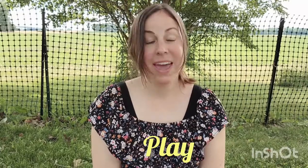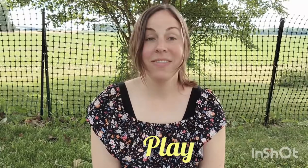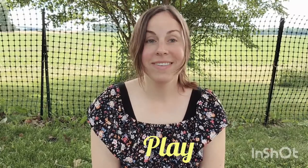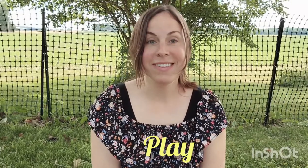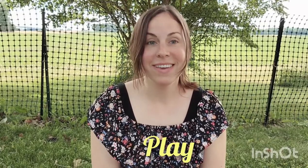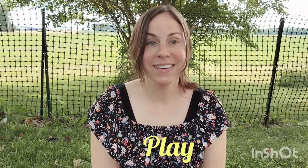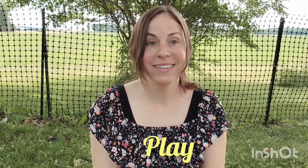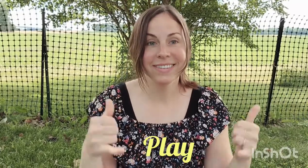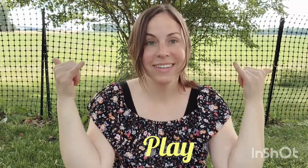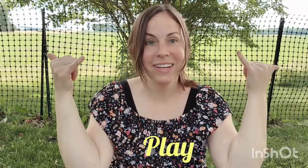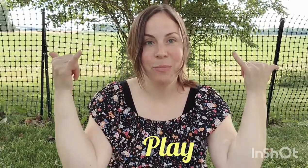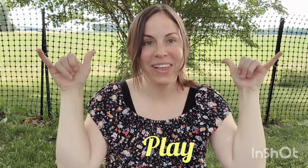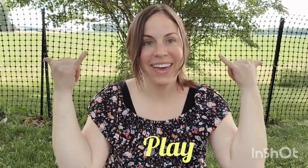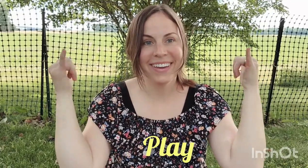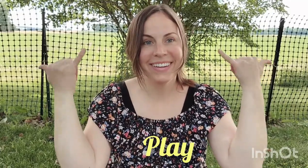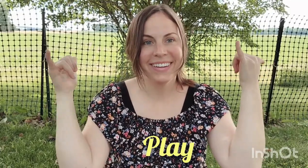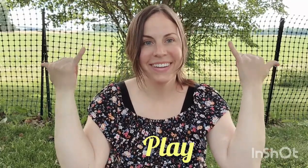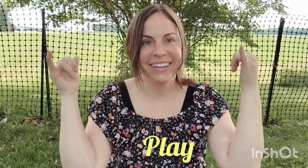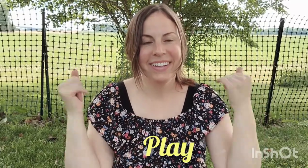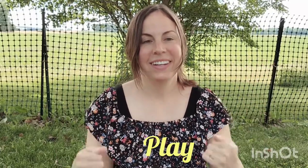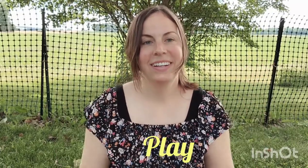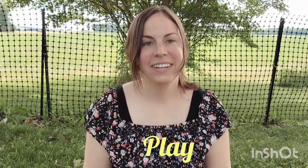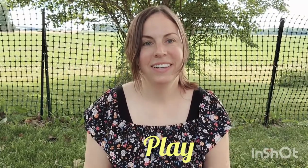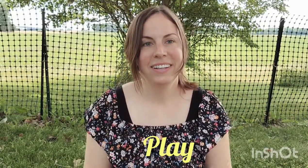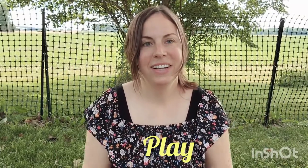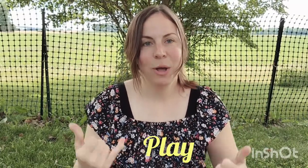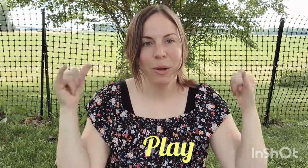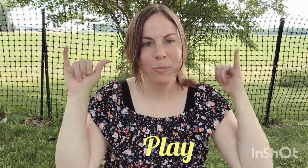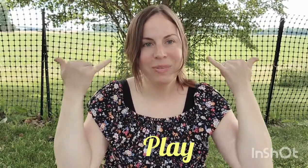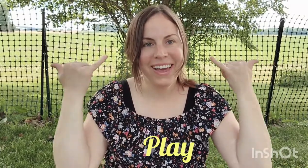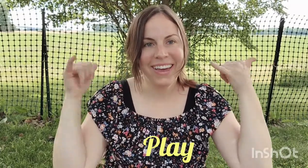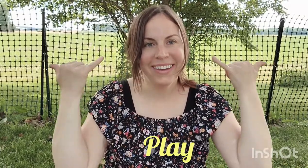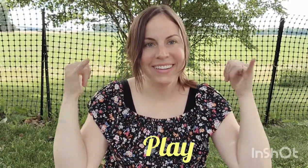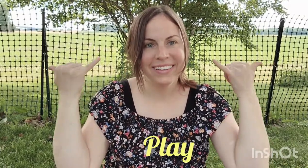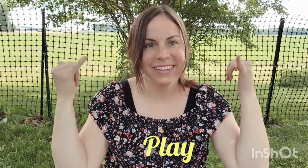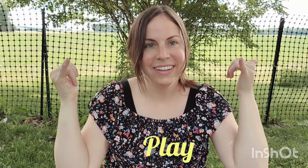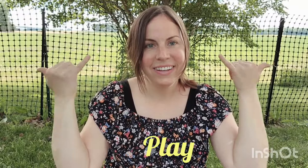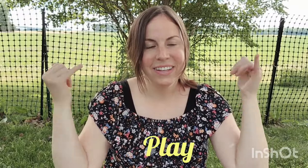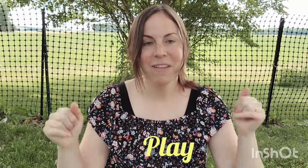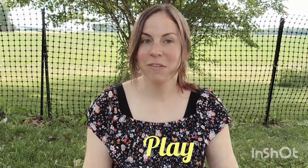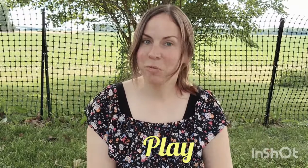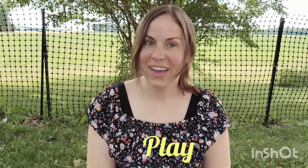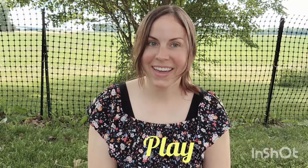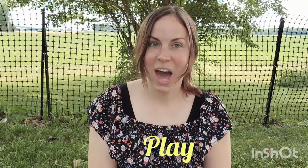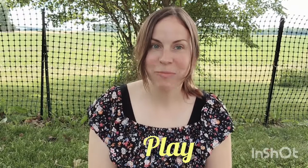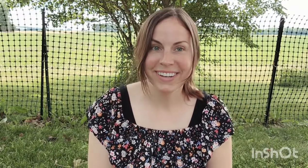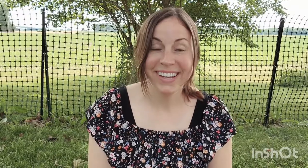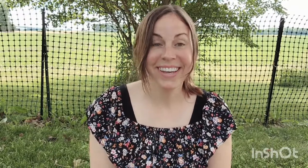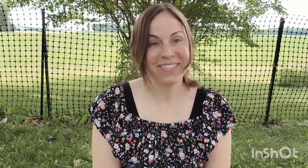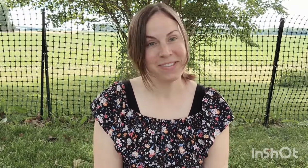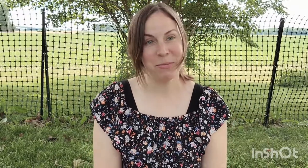And this is play. Play. Lots of playing happening in the summer as